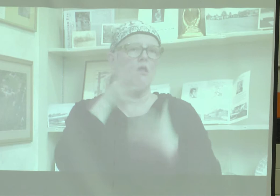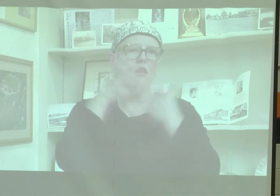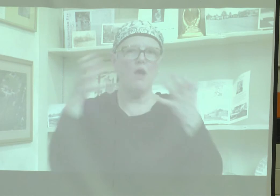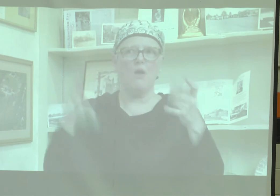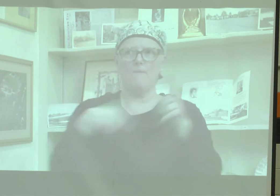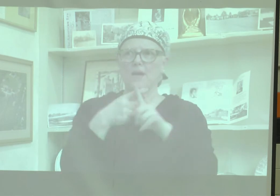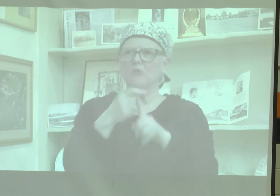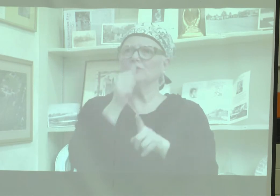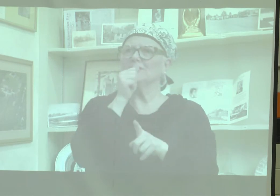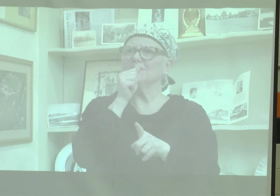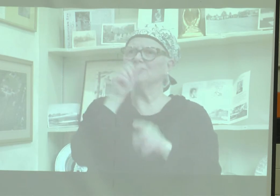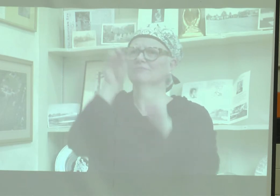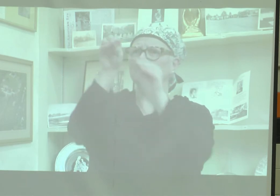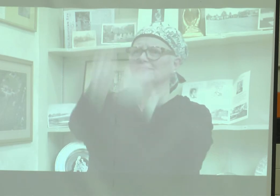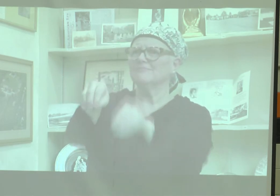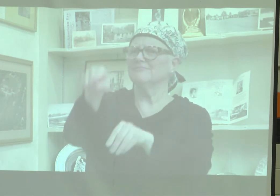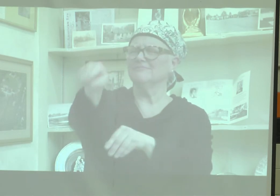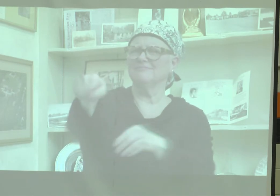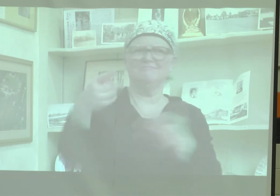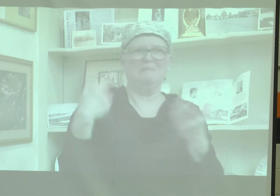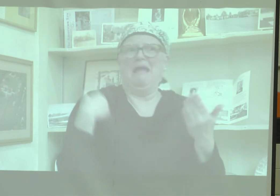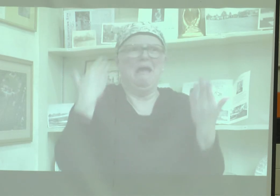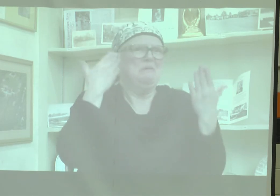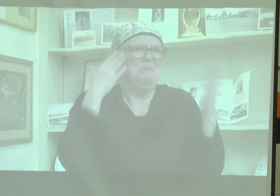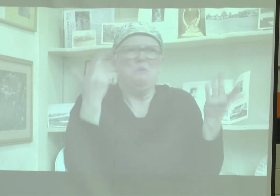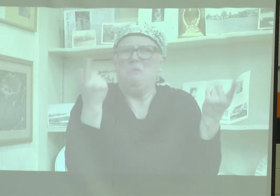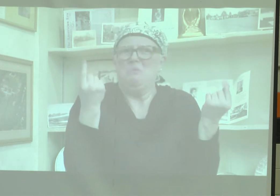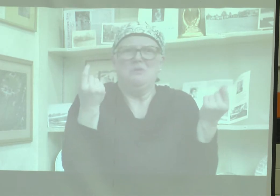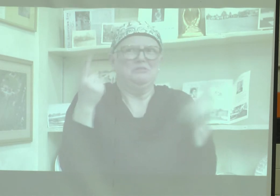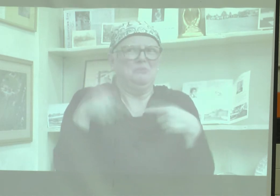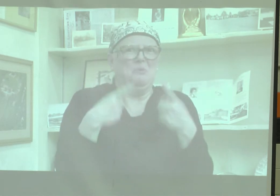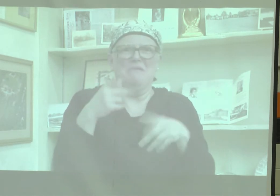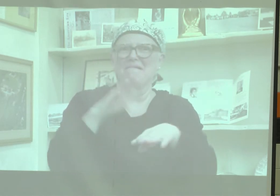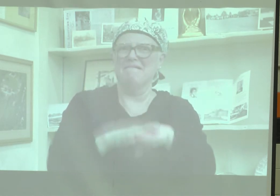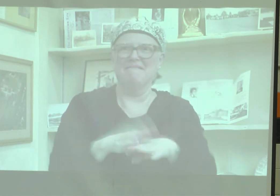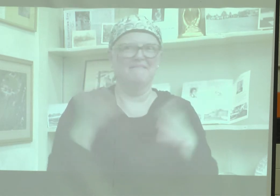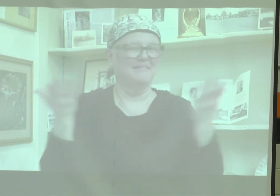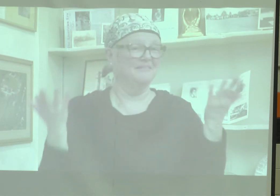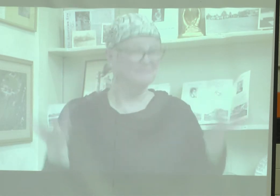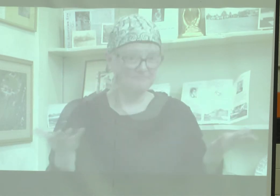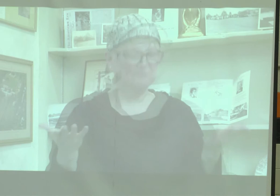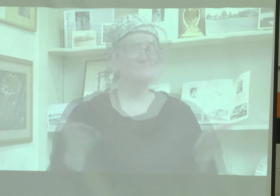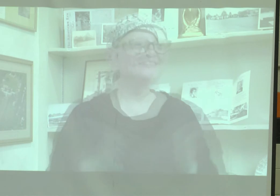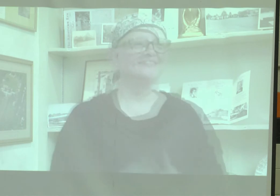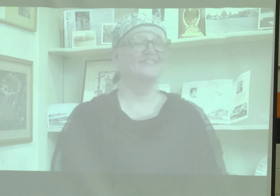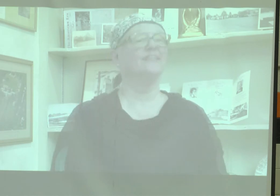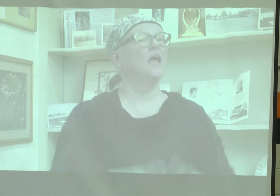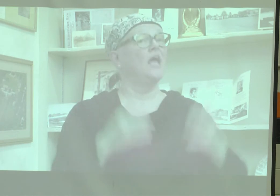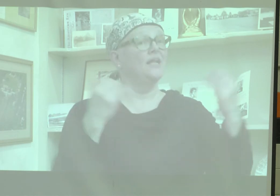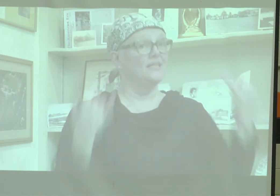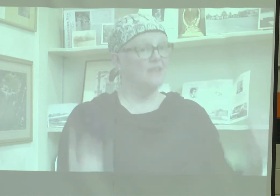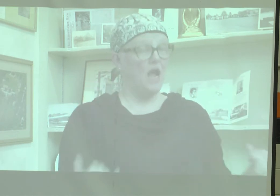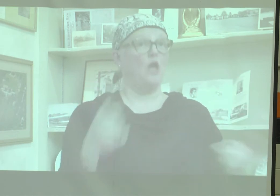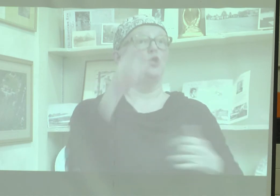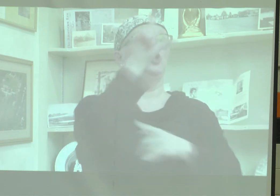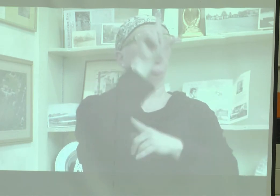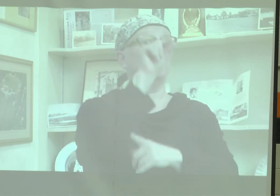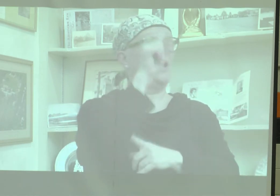middle school students heard a lot from the high school students about something secretive that was buried there. I really didn't understand what was going